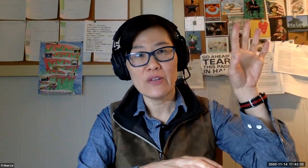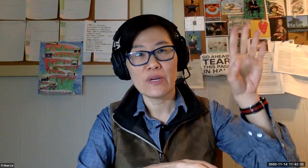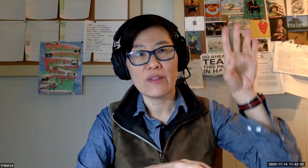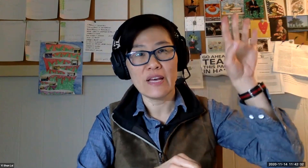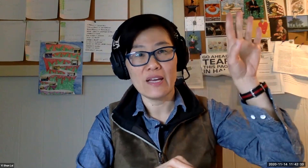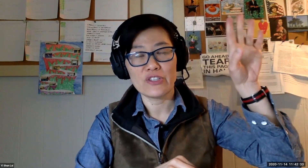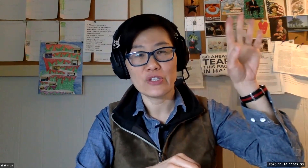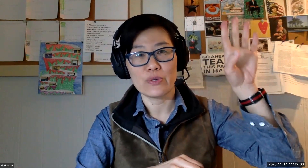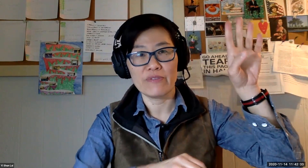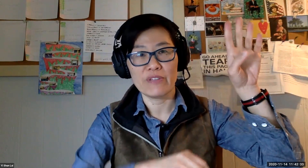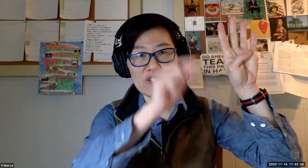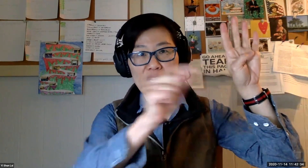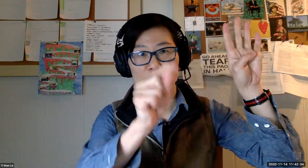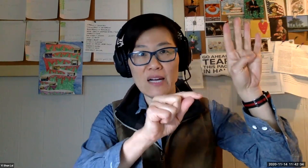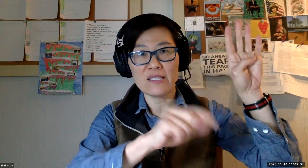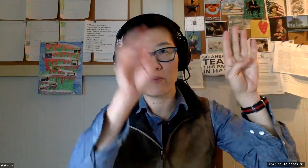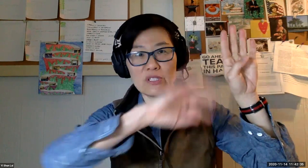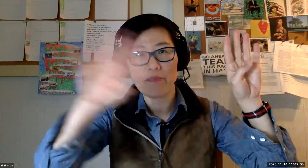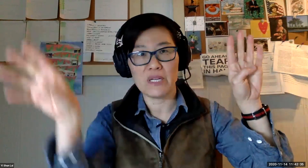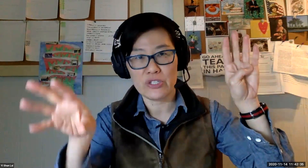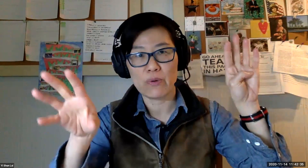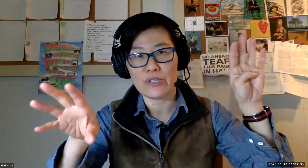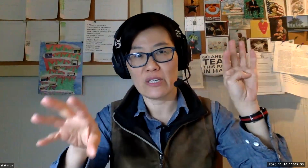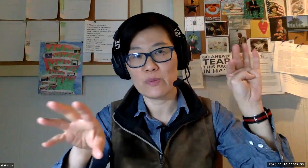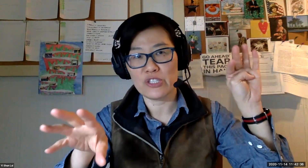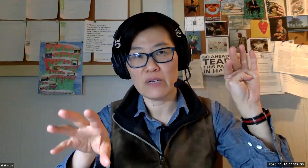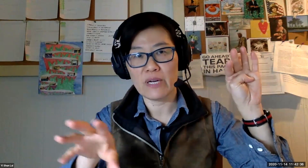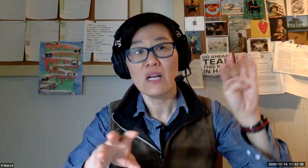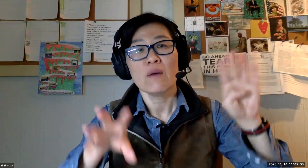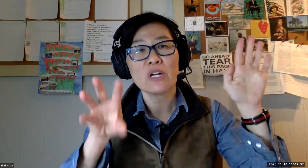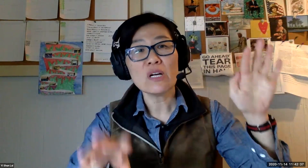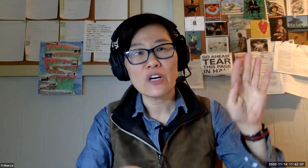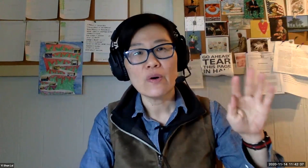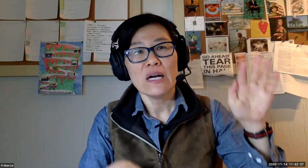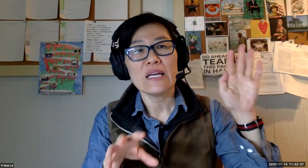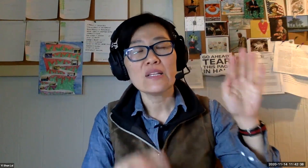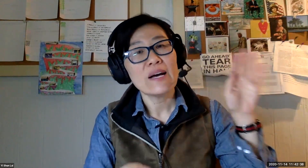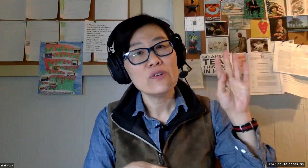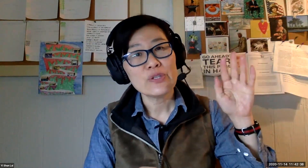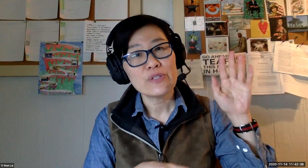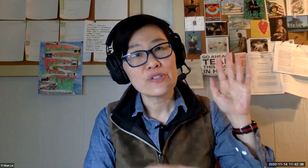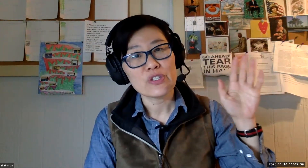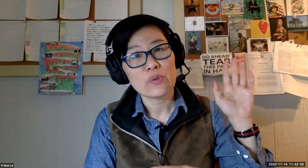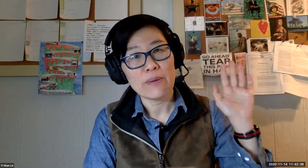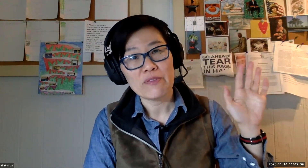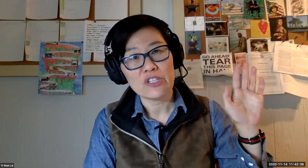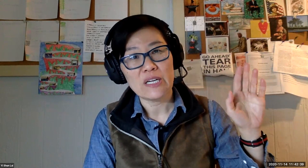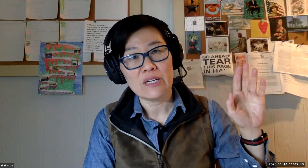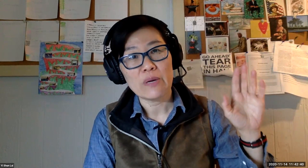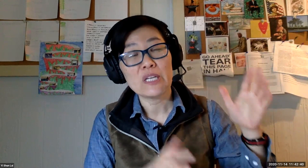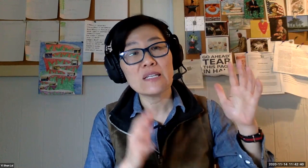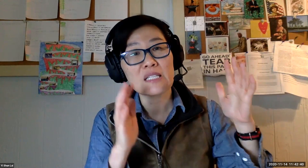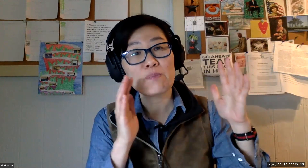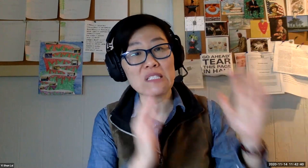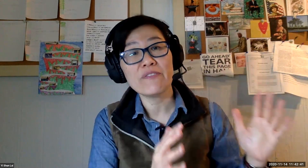search, right, you can then just sort of like check a box and it will dump it into your Query Tracker spreadsheet, right? But also it allows you to search with way more